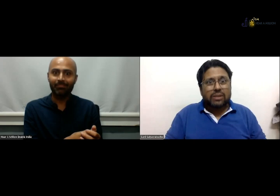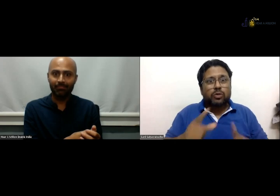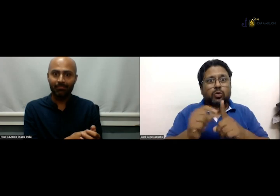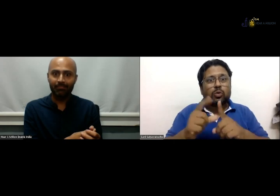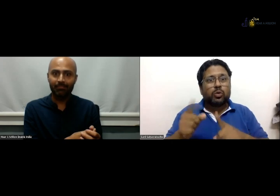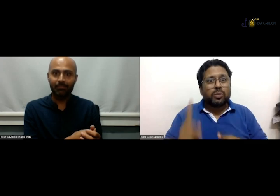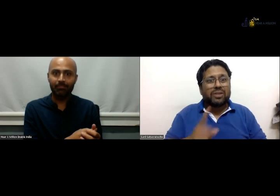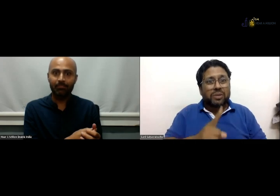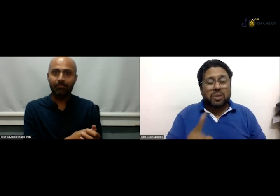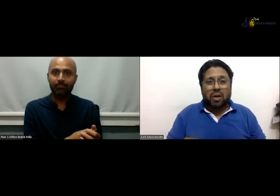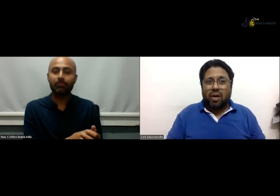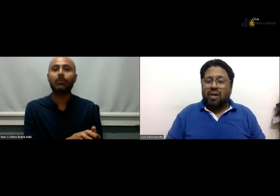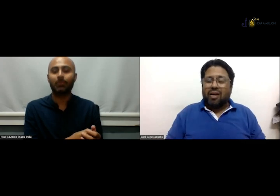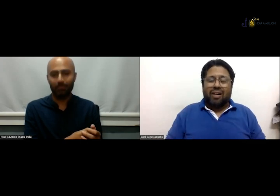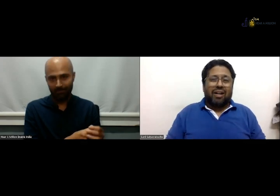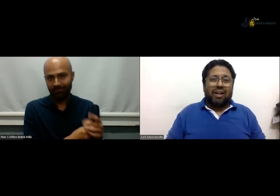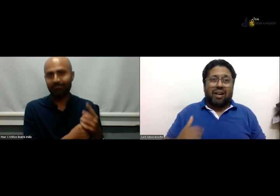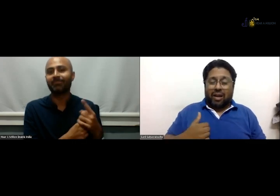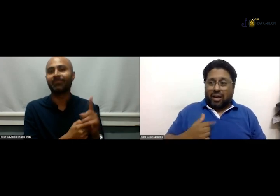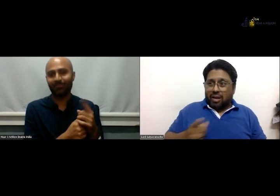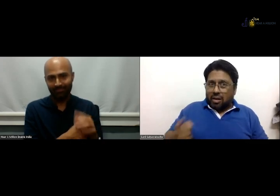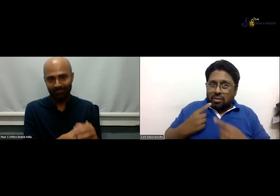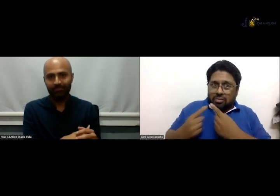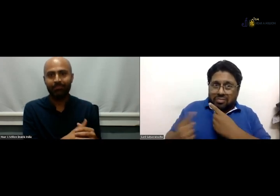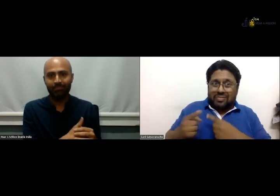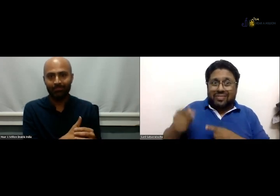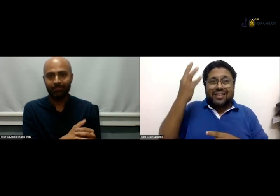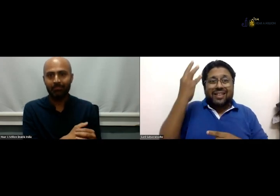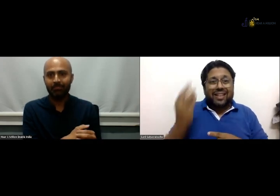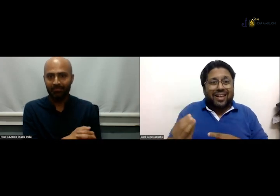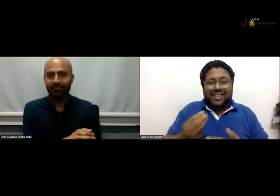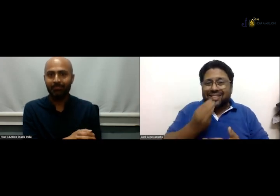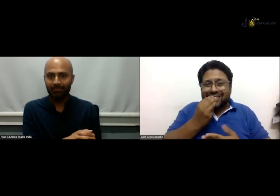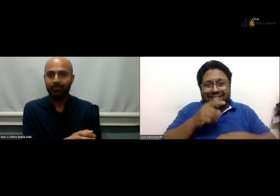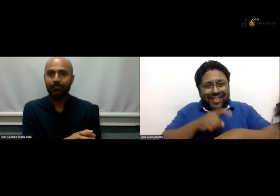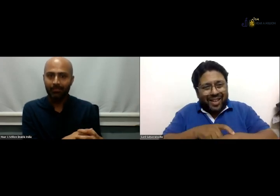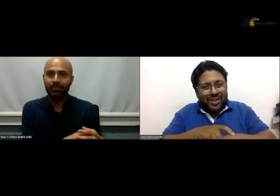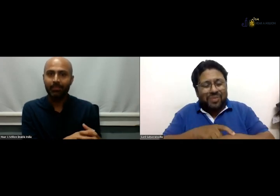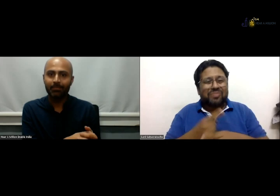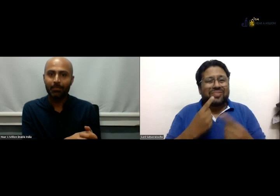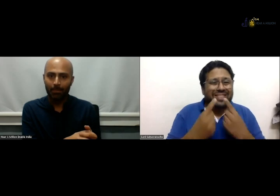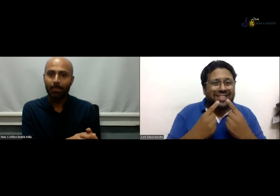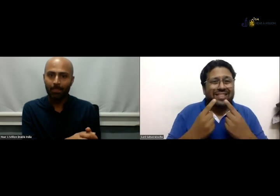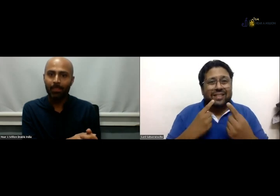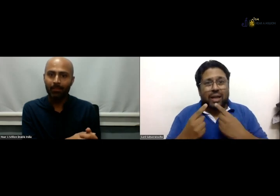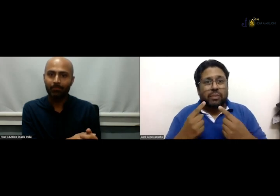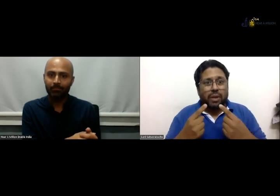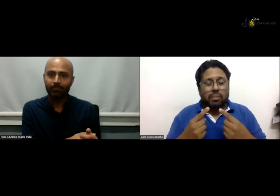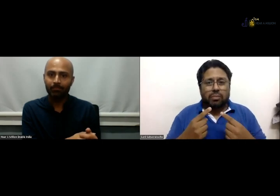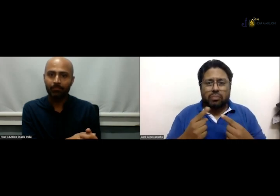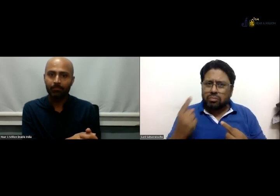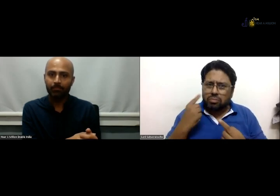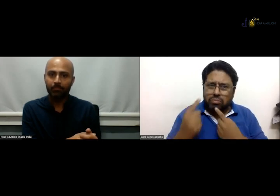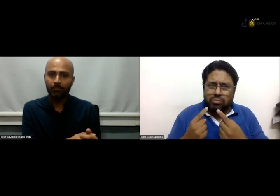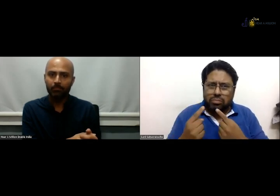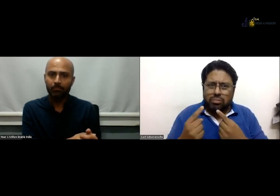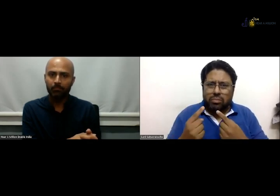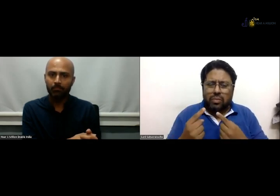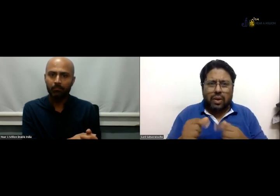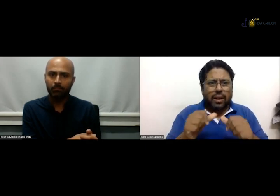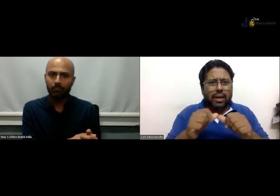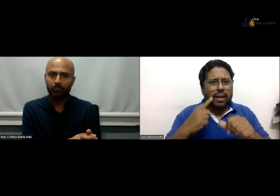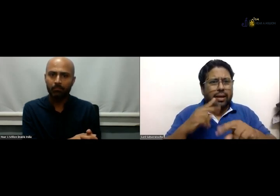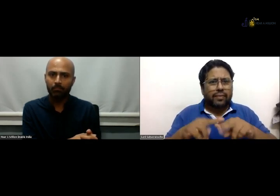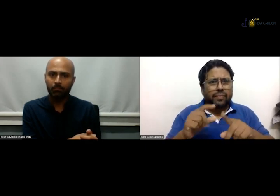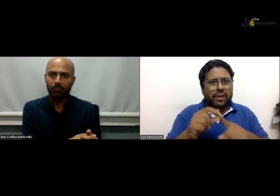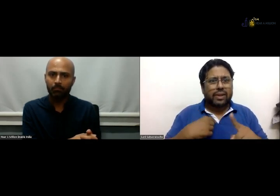It's, you know, it's not, she was really tough and she knew all about it. We talked about, you know, legal matters and everything